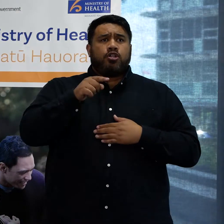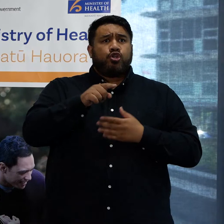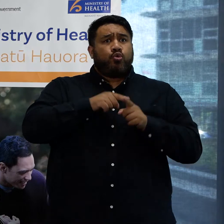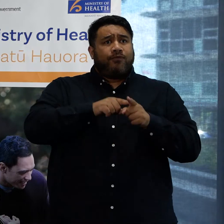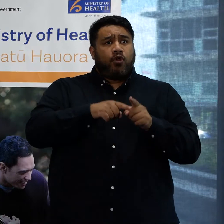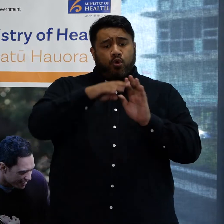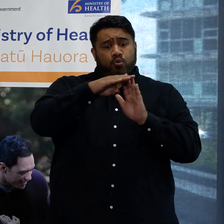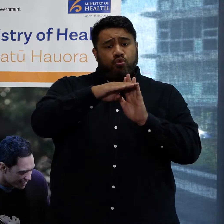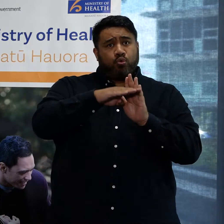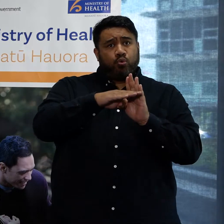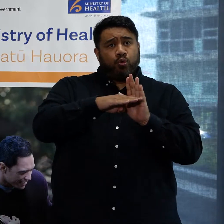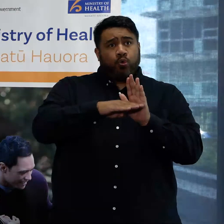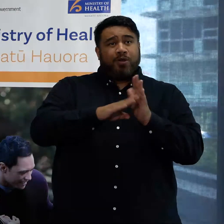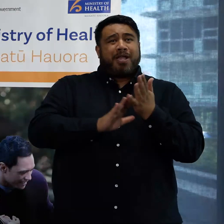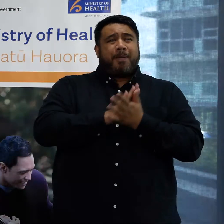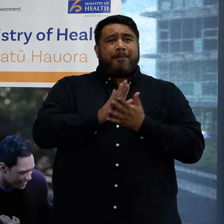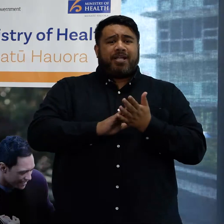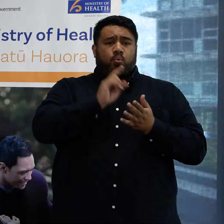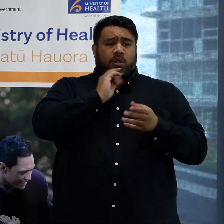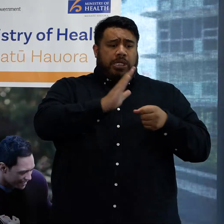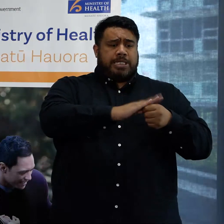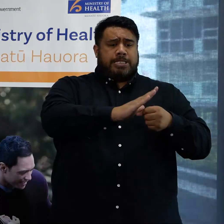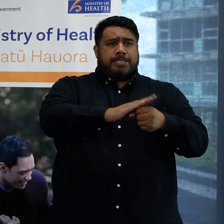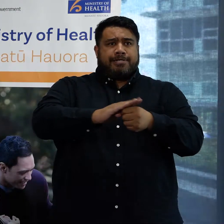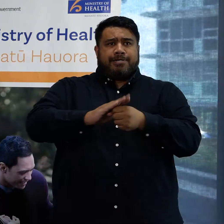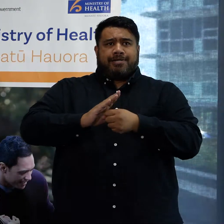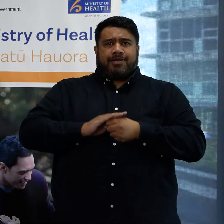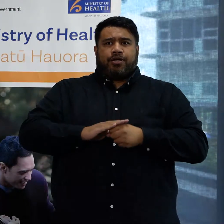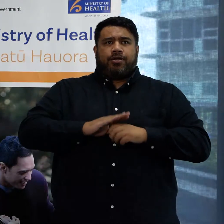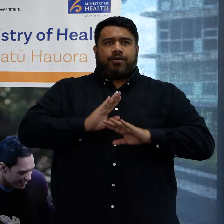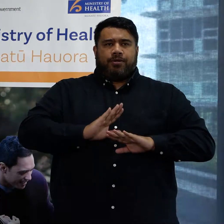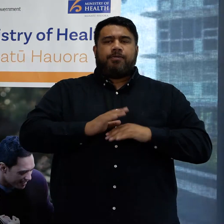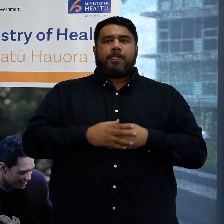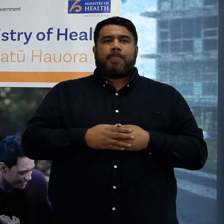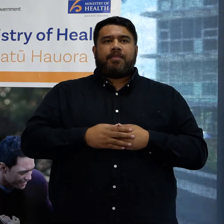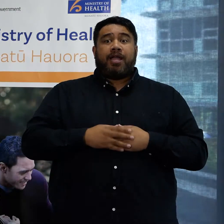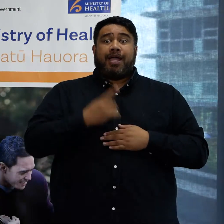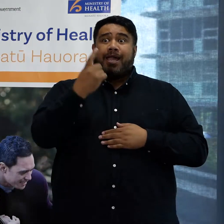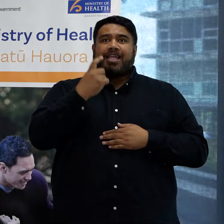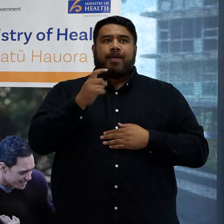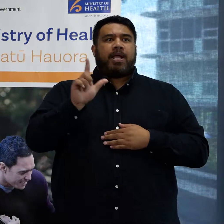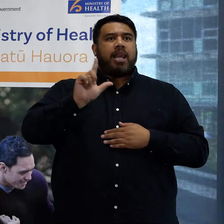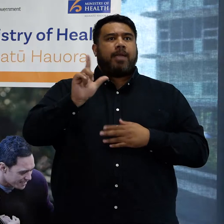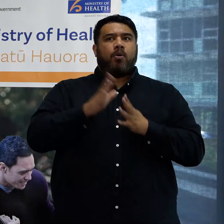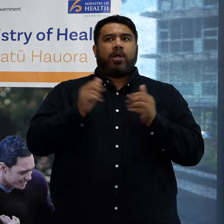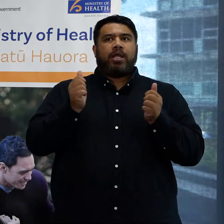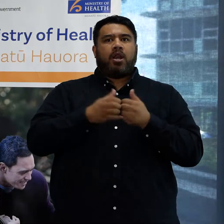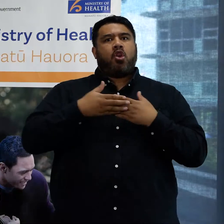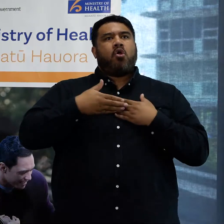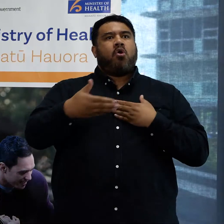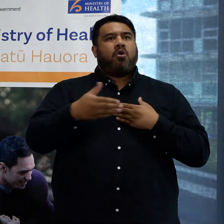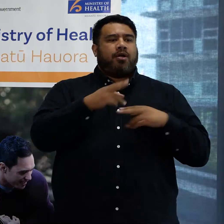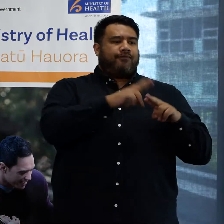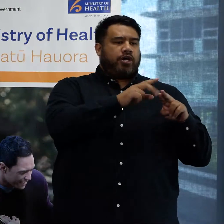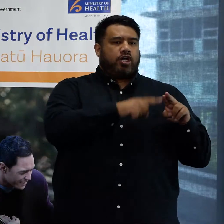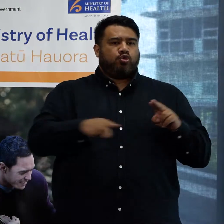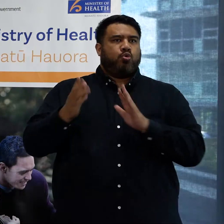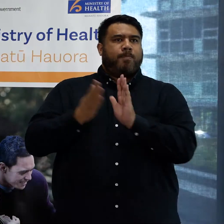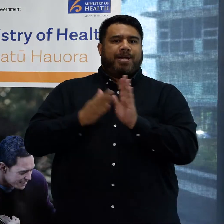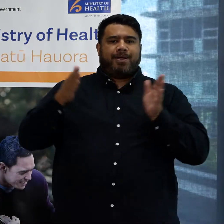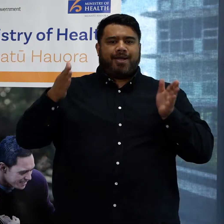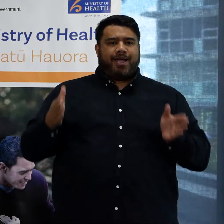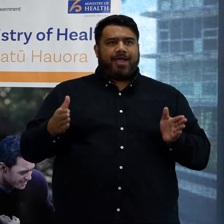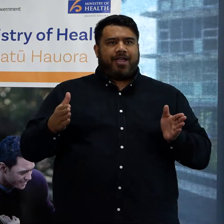limit any potential for the virus to spread. Now, we're about to head into a long weekend, and that will, I know, provide a well-earned break for